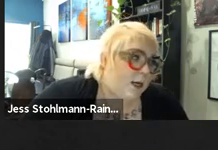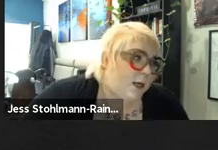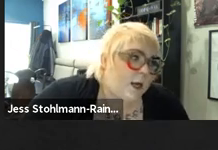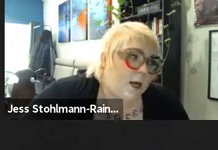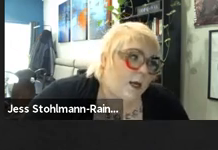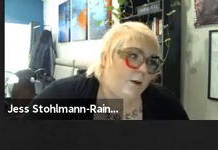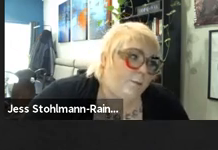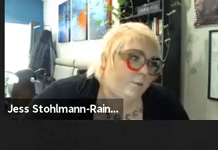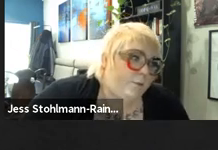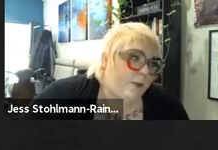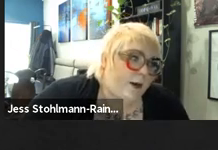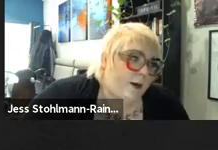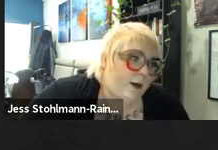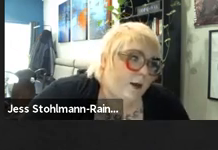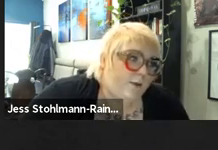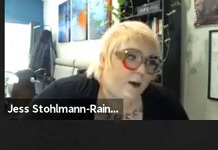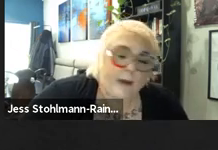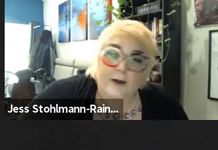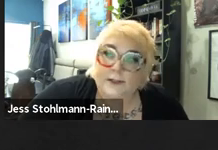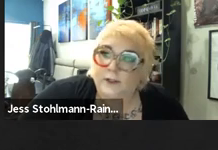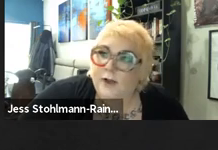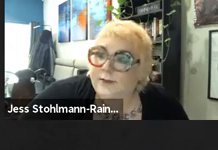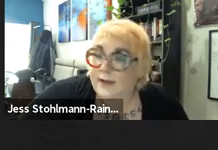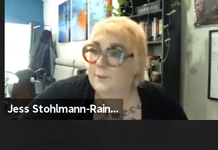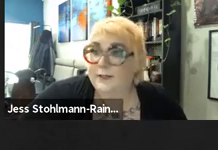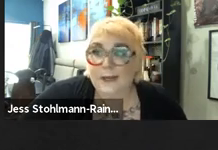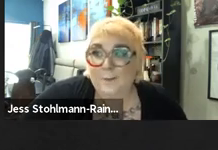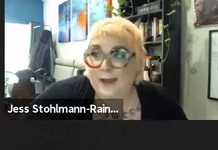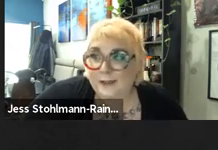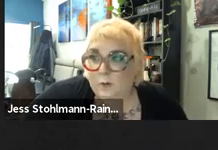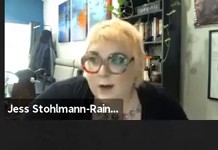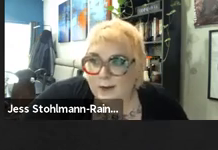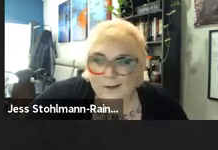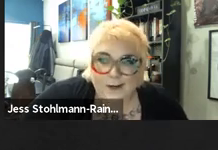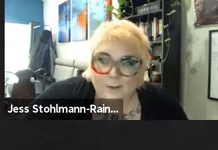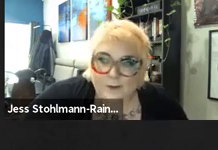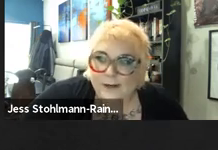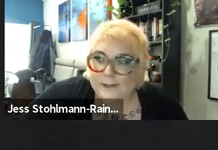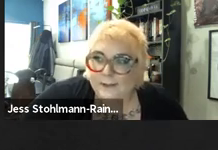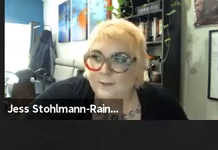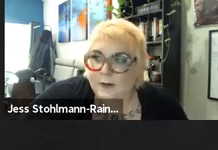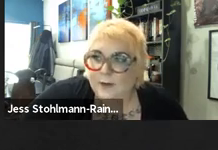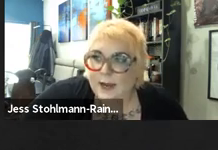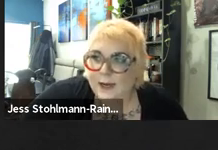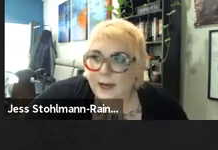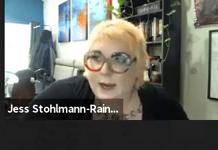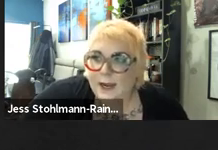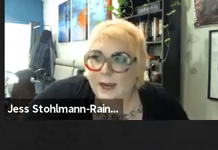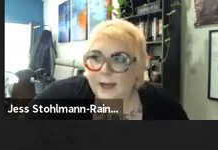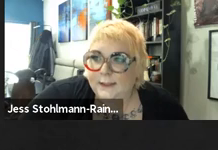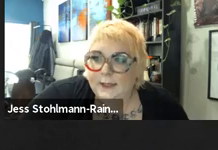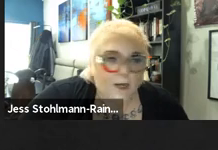later on um there if there are barriers to traveling a person can't make it to a walk-in clinic mobile crisis is appropriate